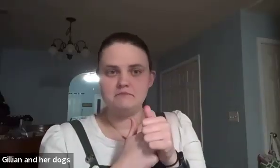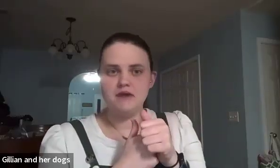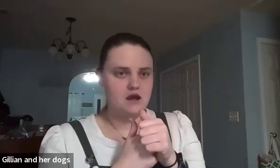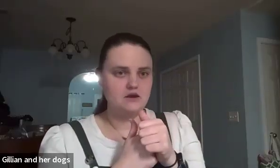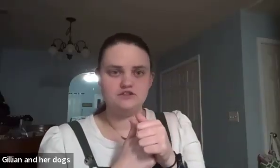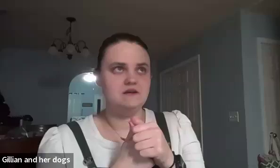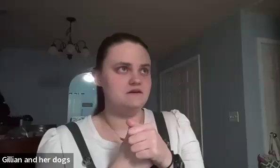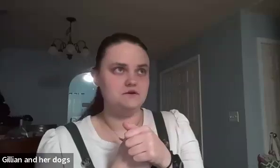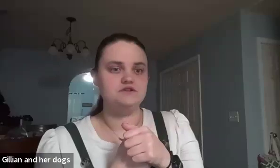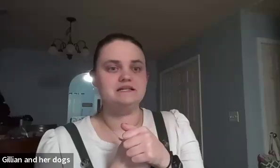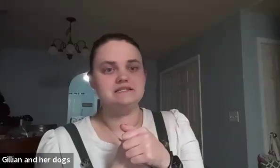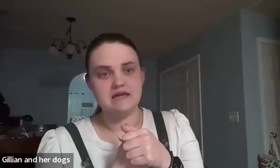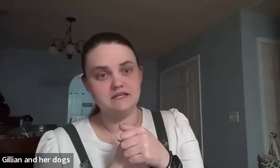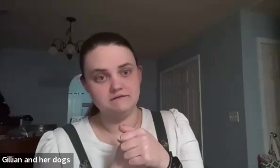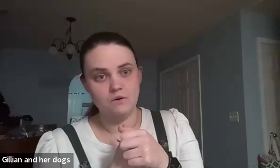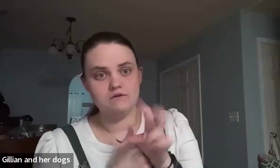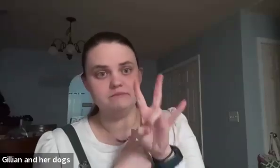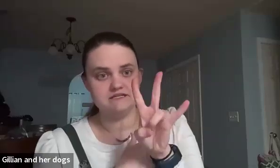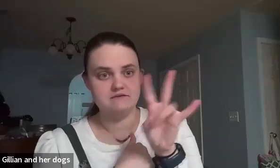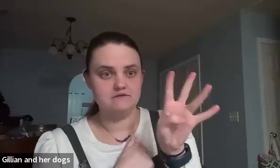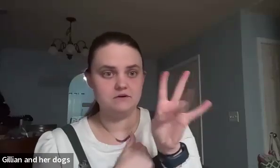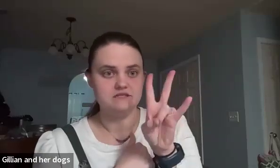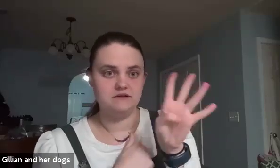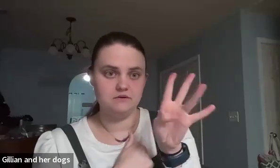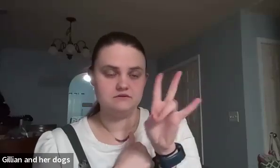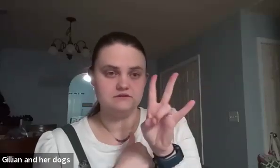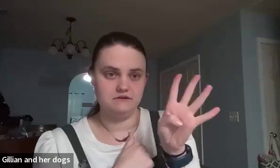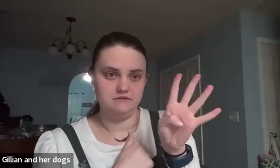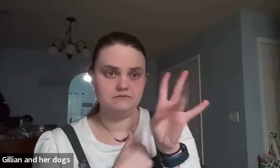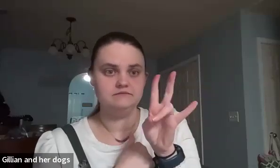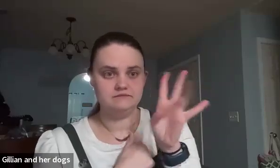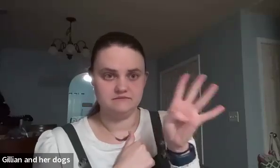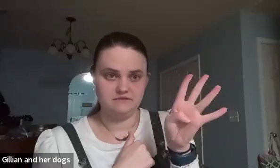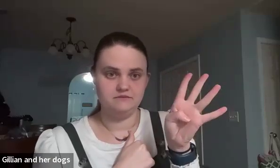same pattern. So even if you were doing 74, it would be 74, 74, 74, 74.